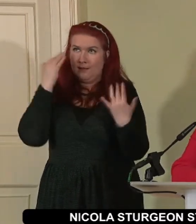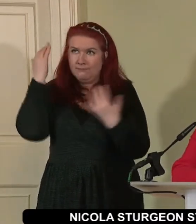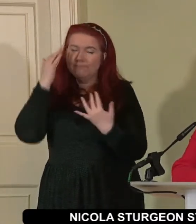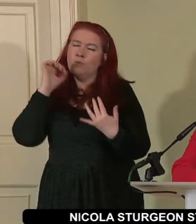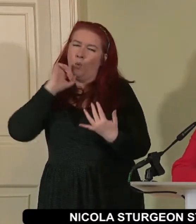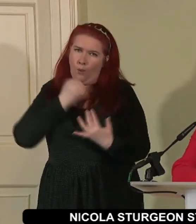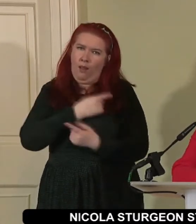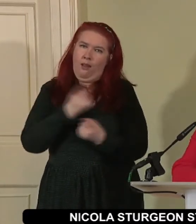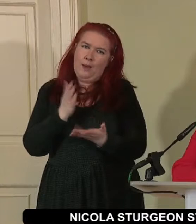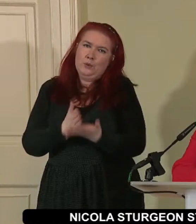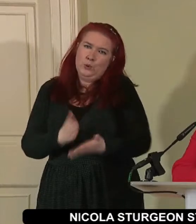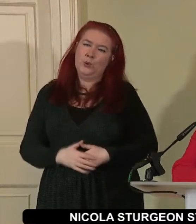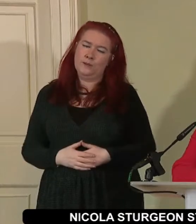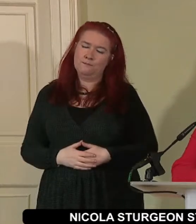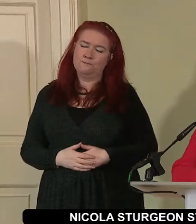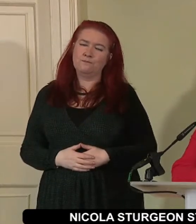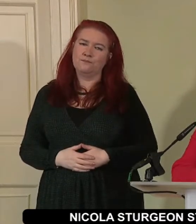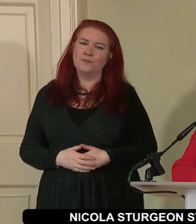will.